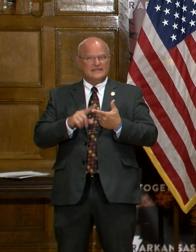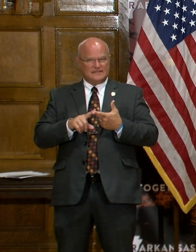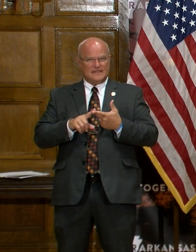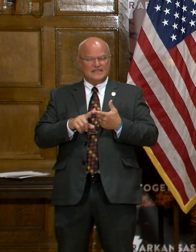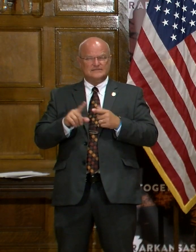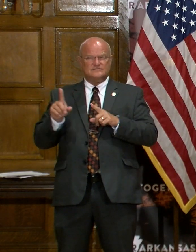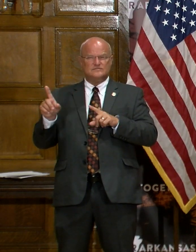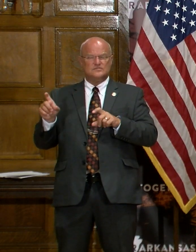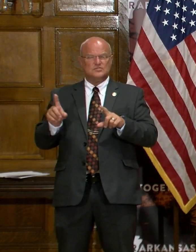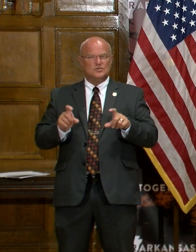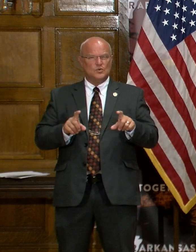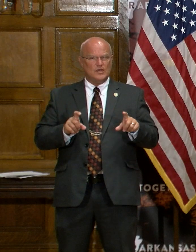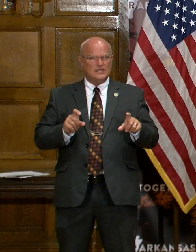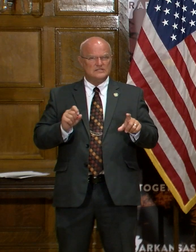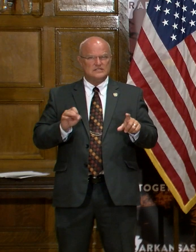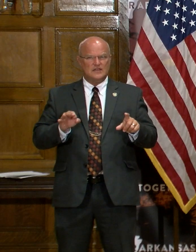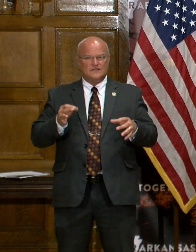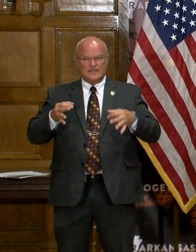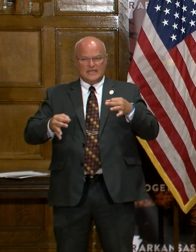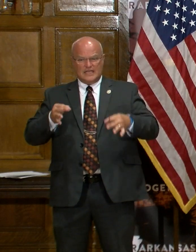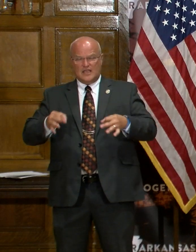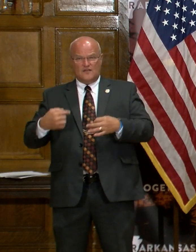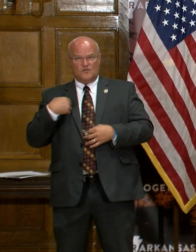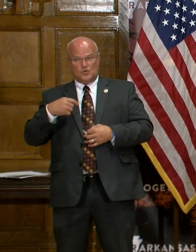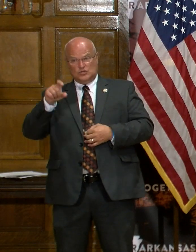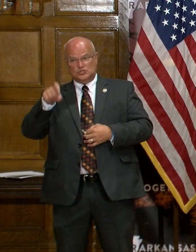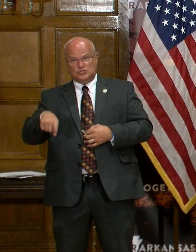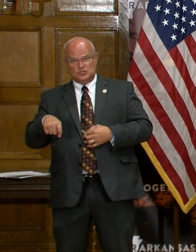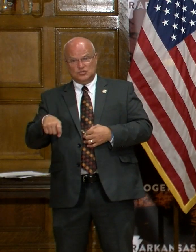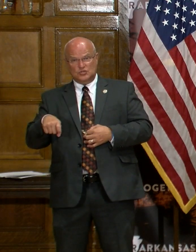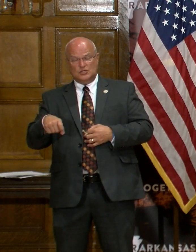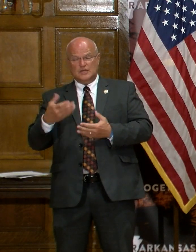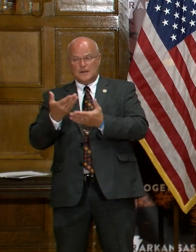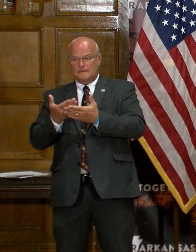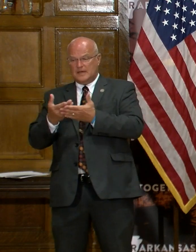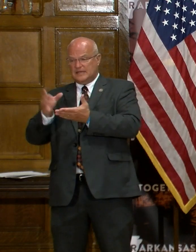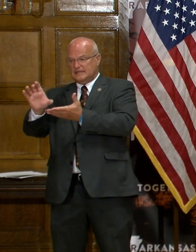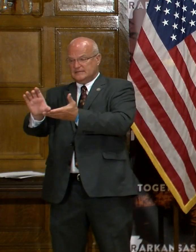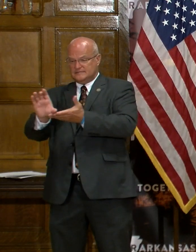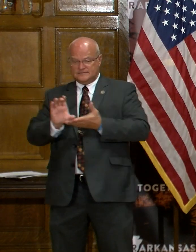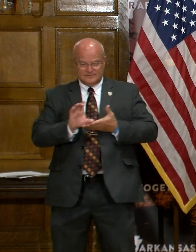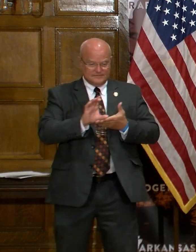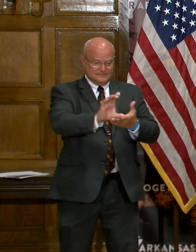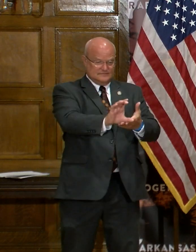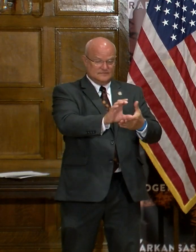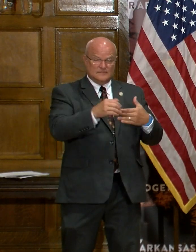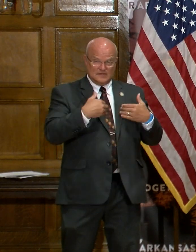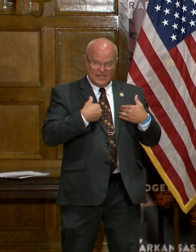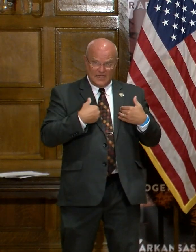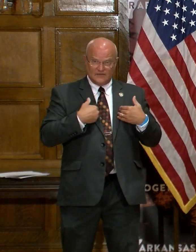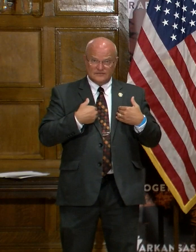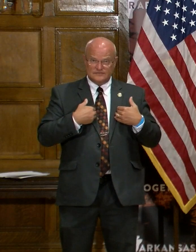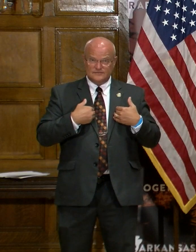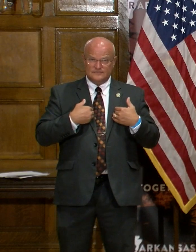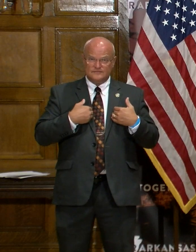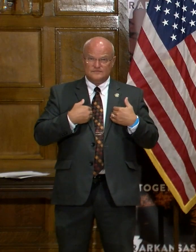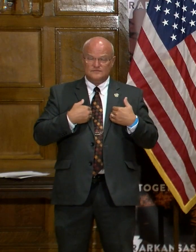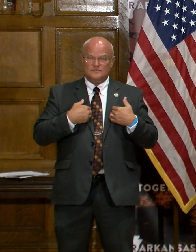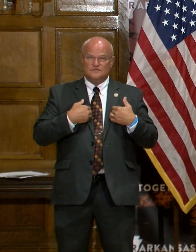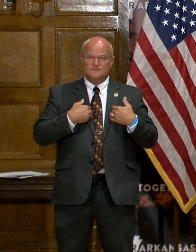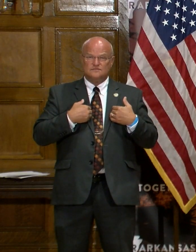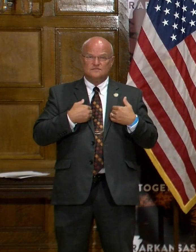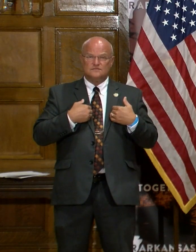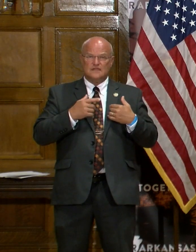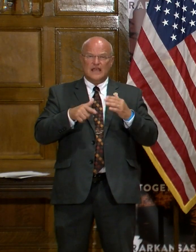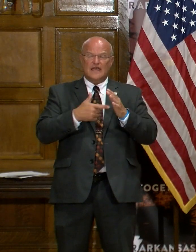it's a question of whether we should reallocate some of the funds that we have